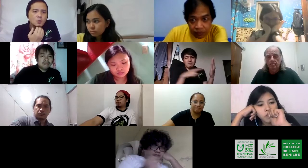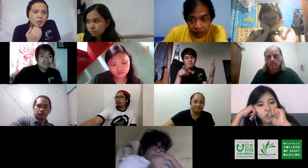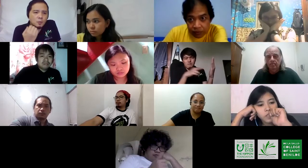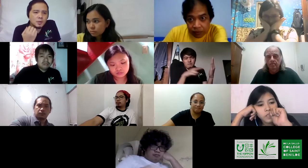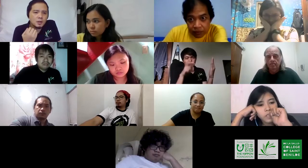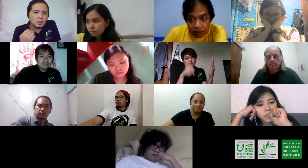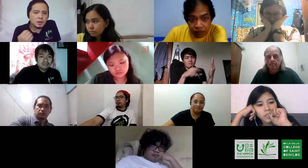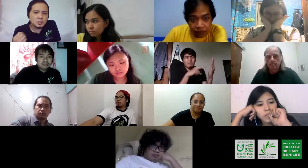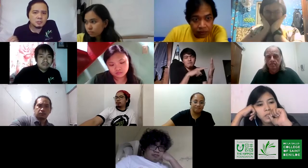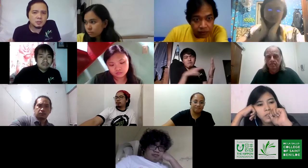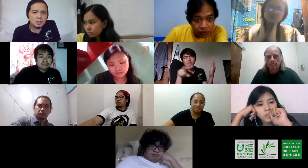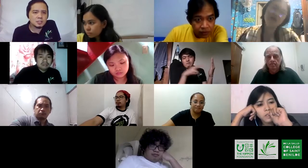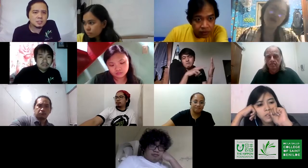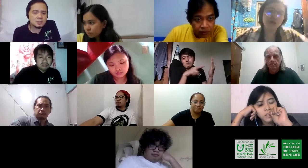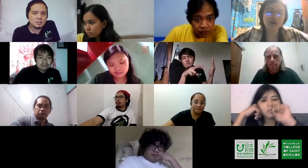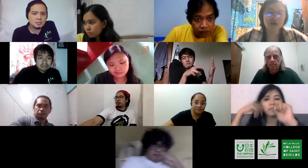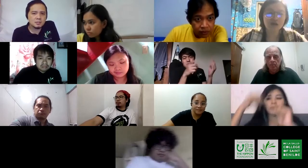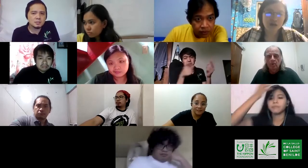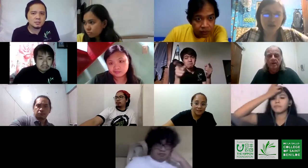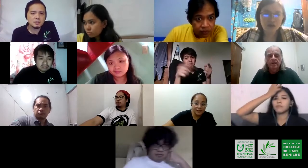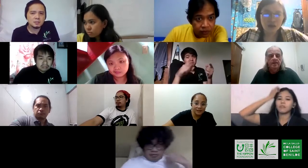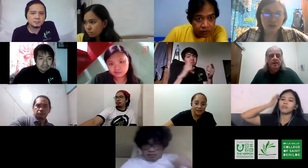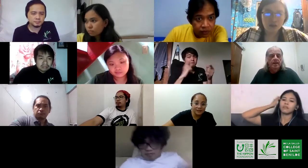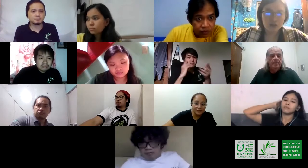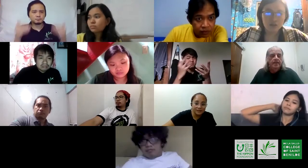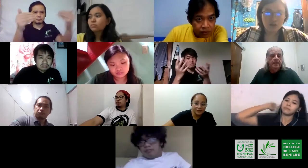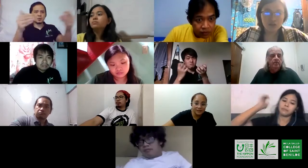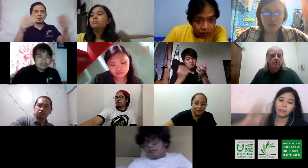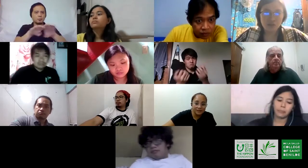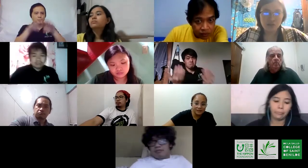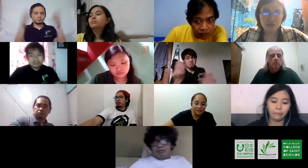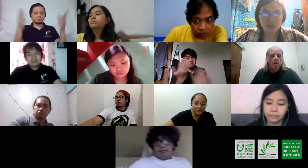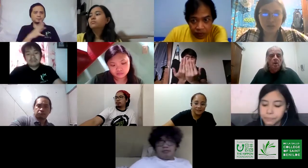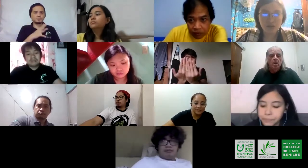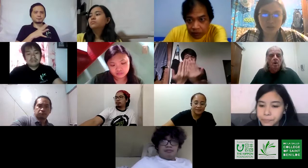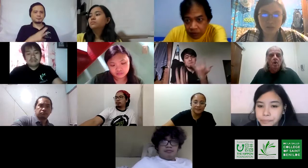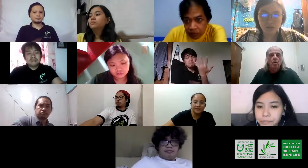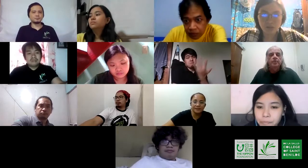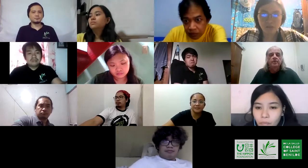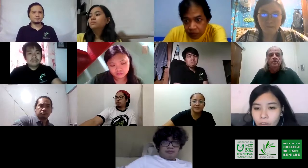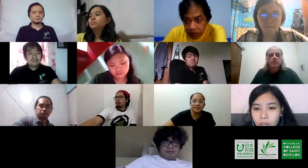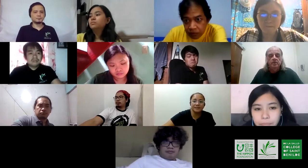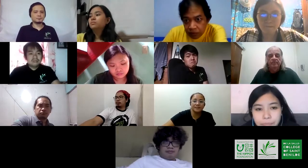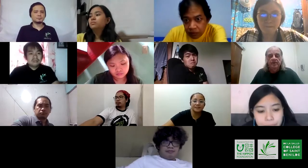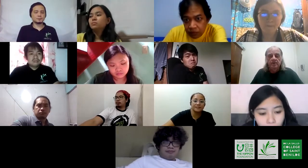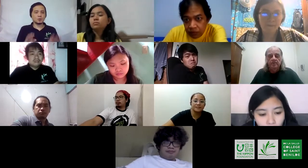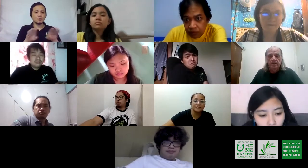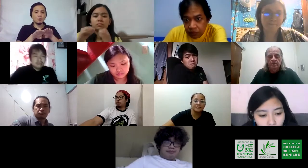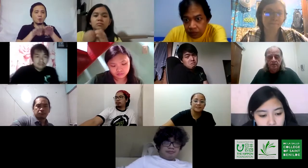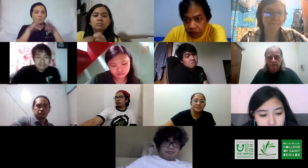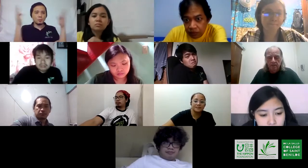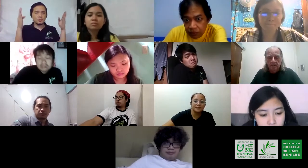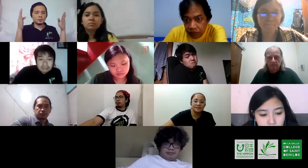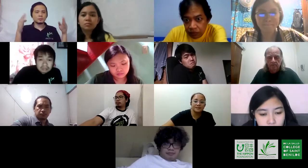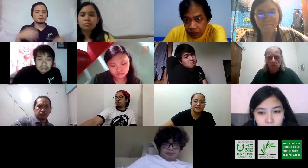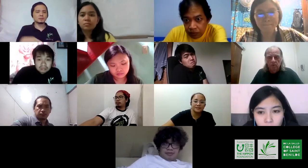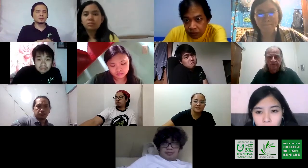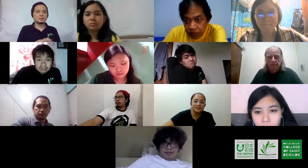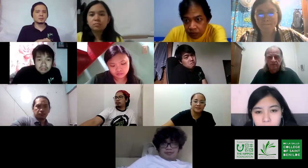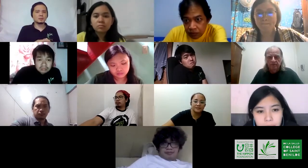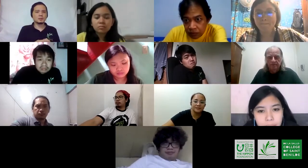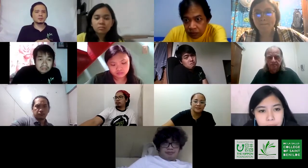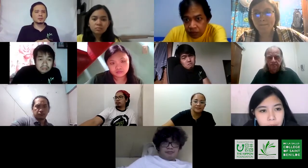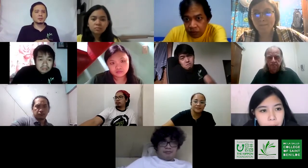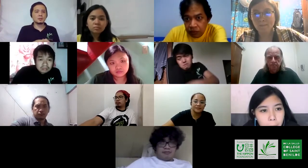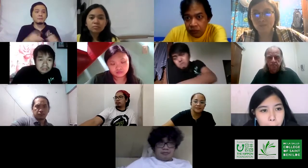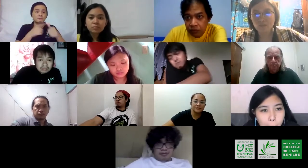So we'll open it on our screens. okay. Now open the Vietnamese one